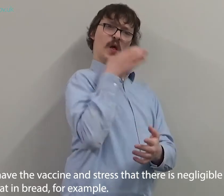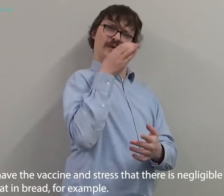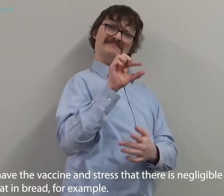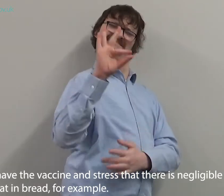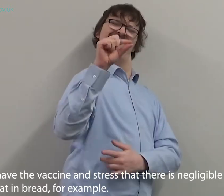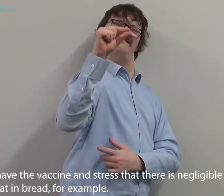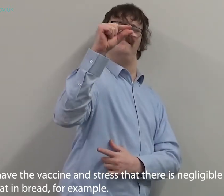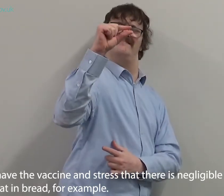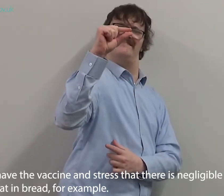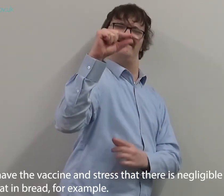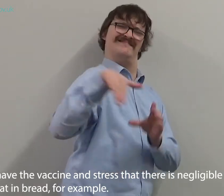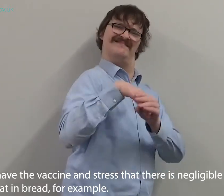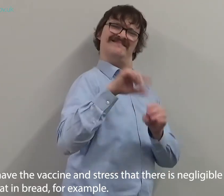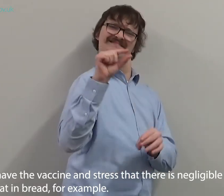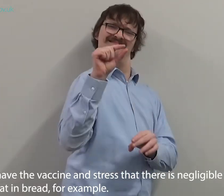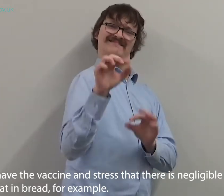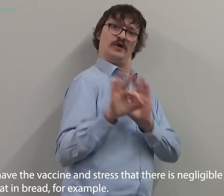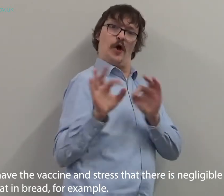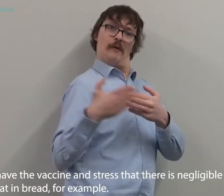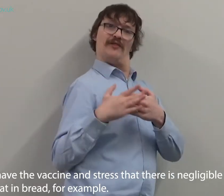in it, no more than in bread, for example.